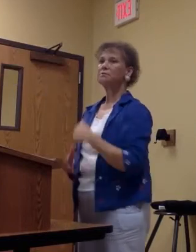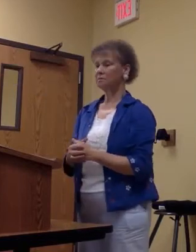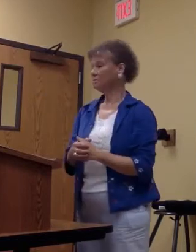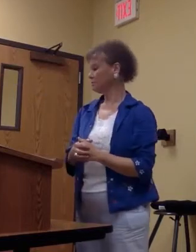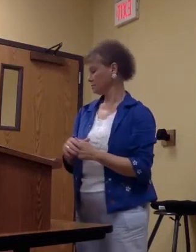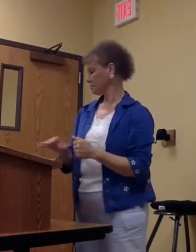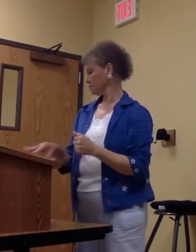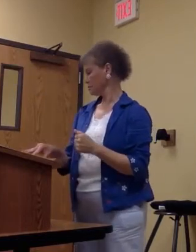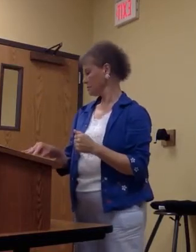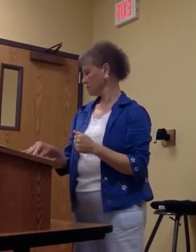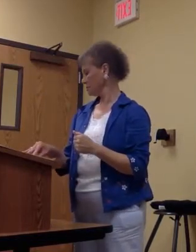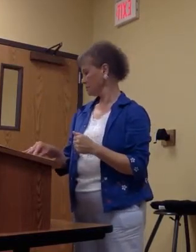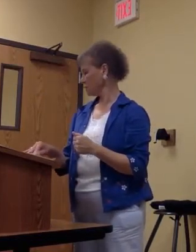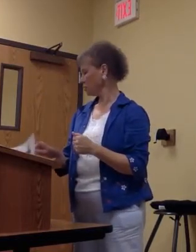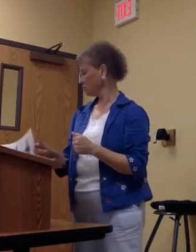Those two of them.